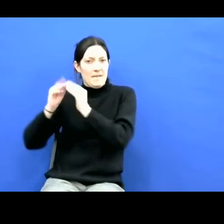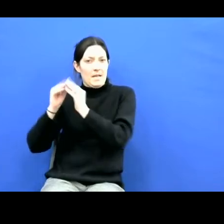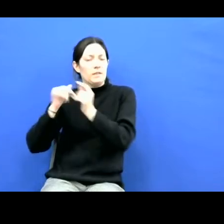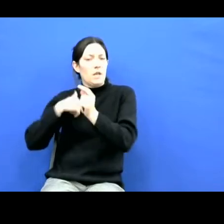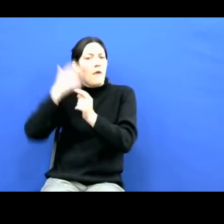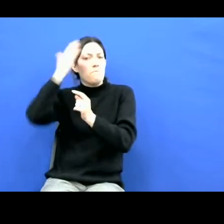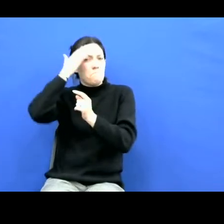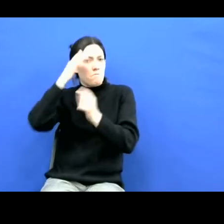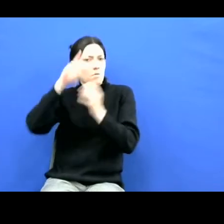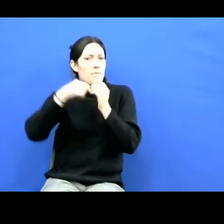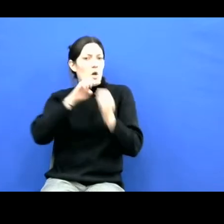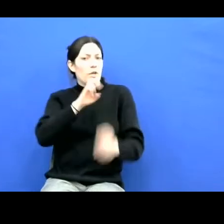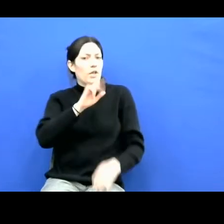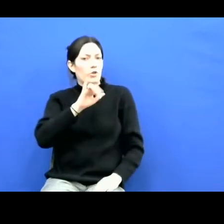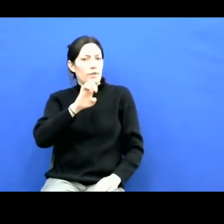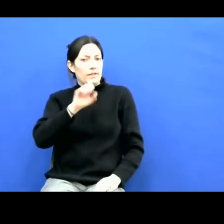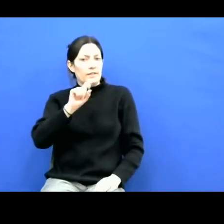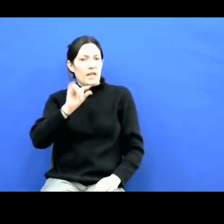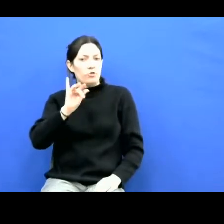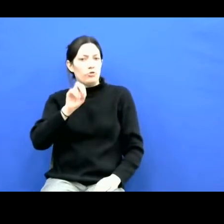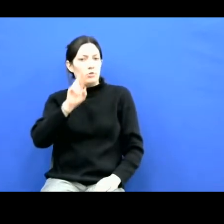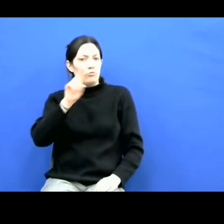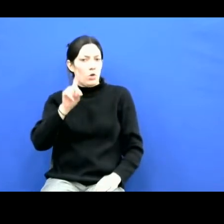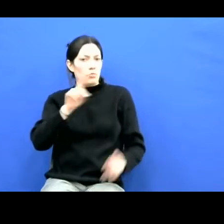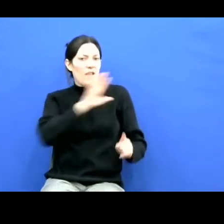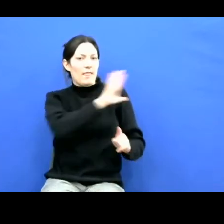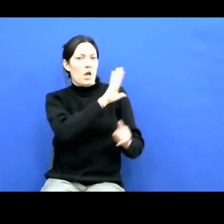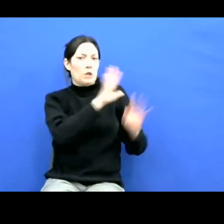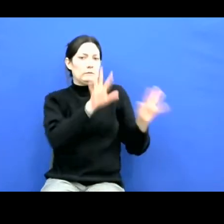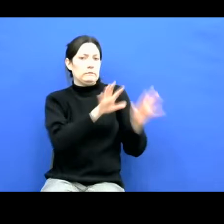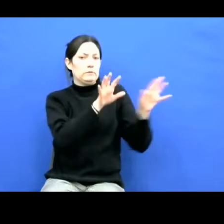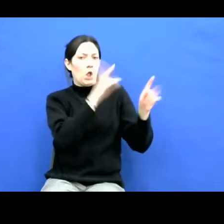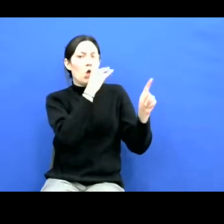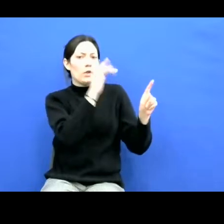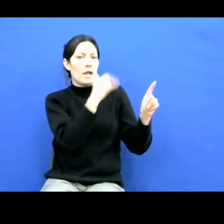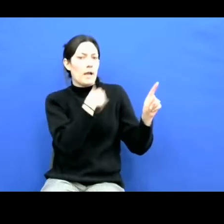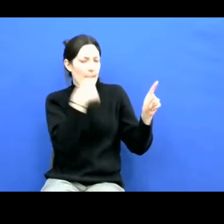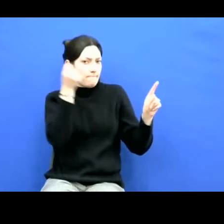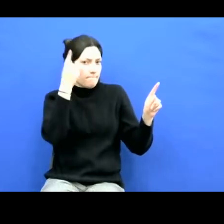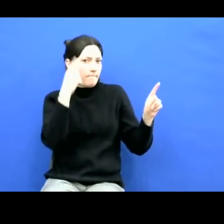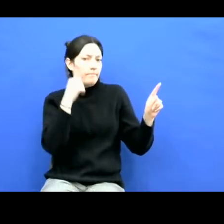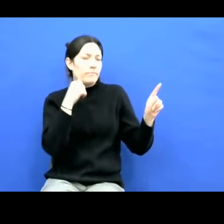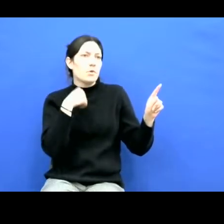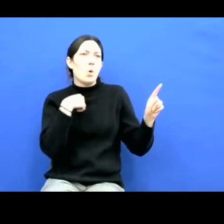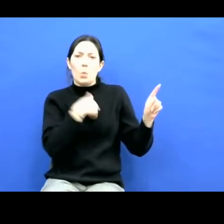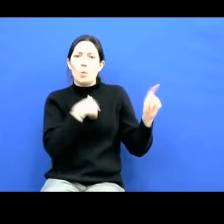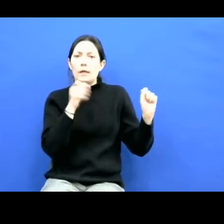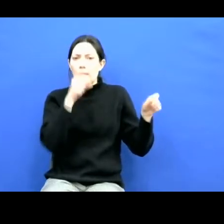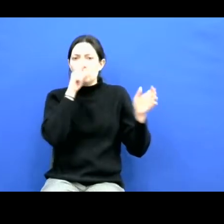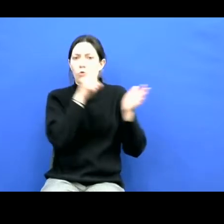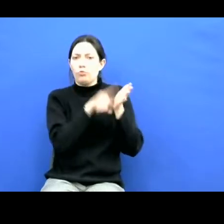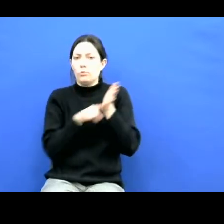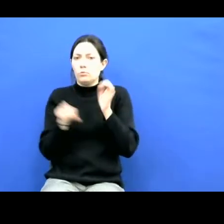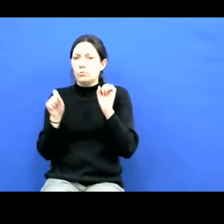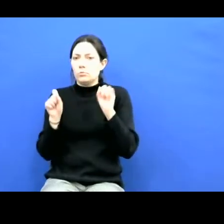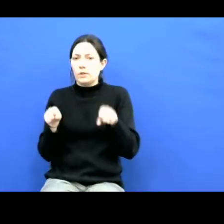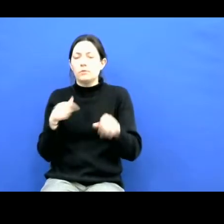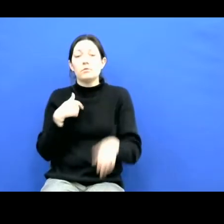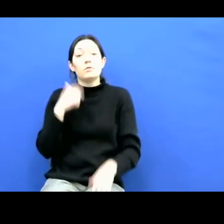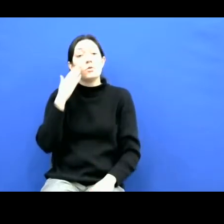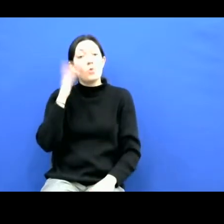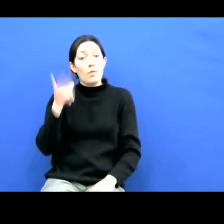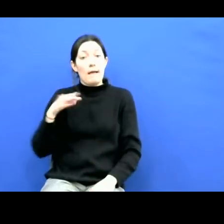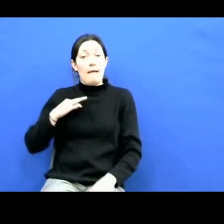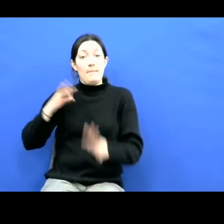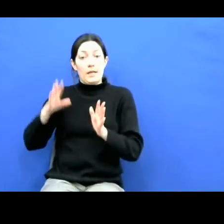the look of those buildings. So I think it's something we can look into. I think that, you know, I know the applicant's committed